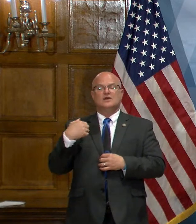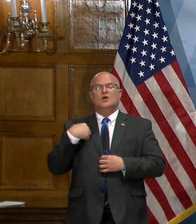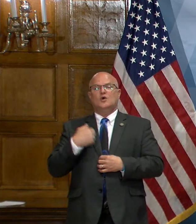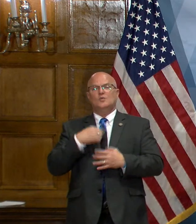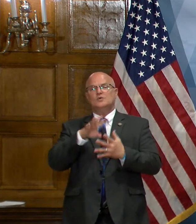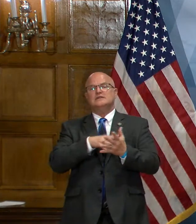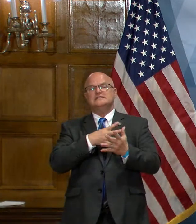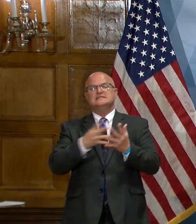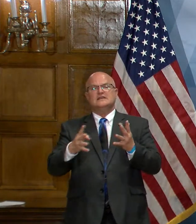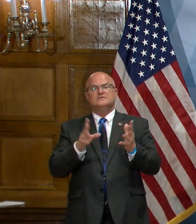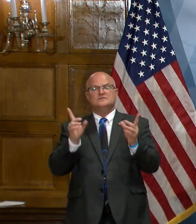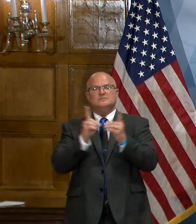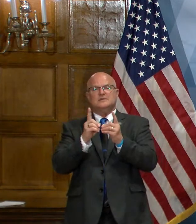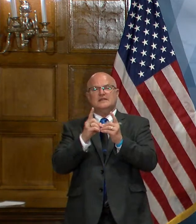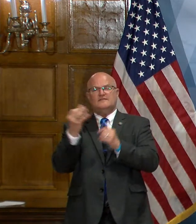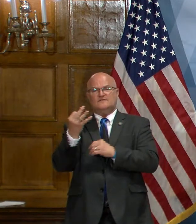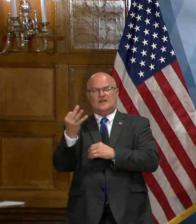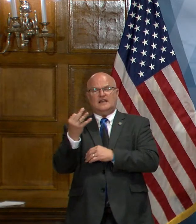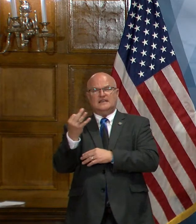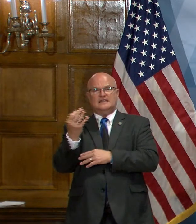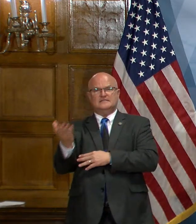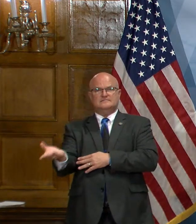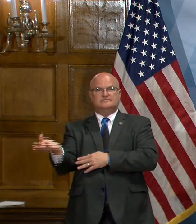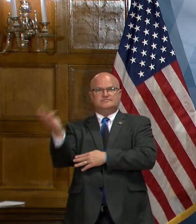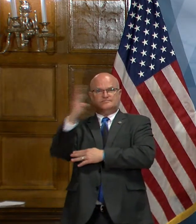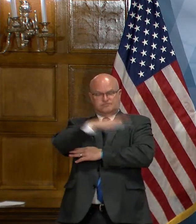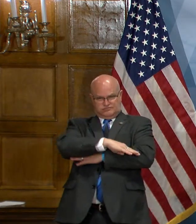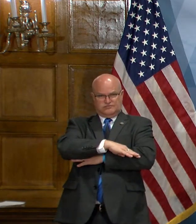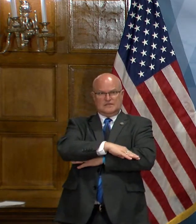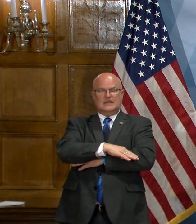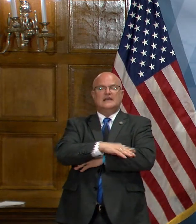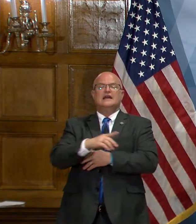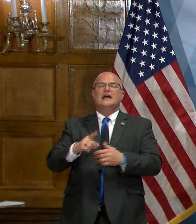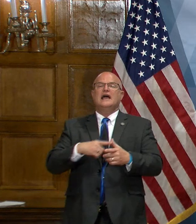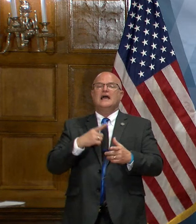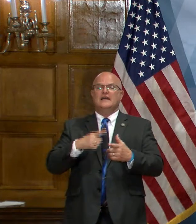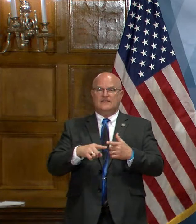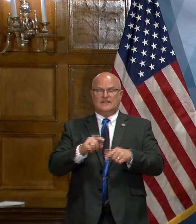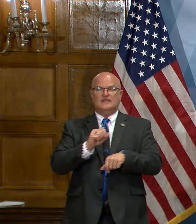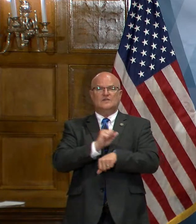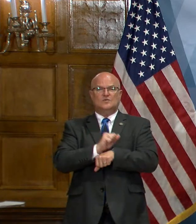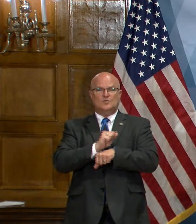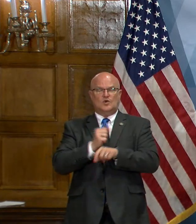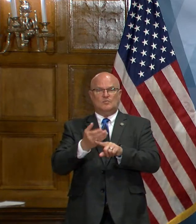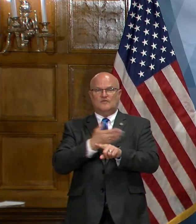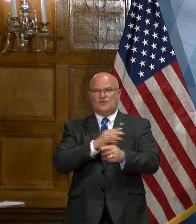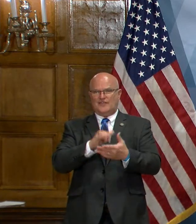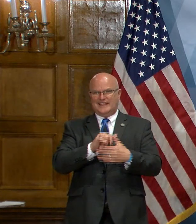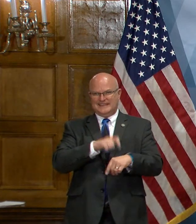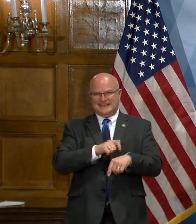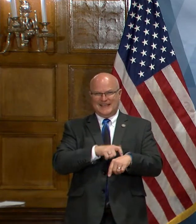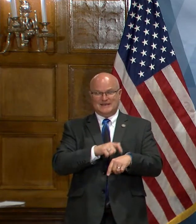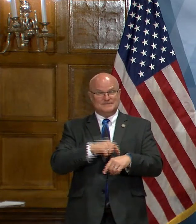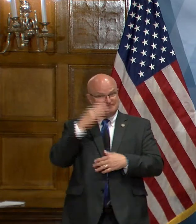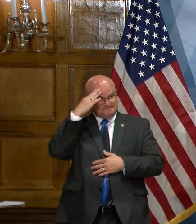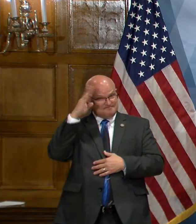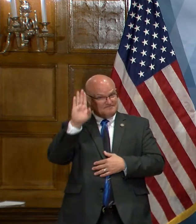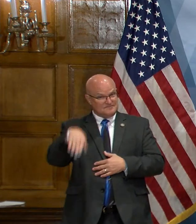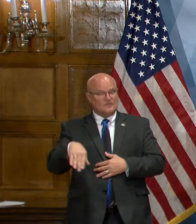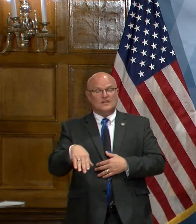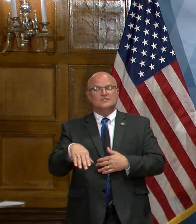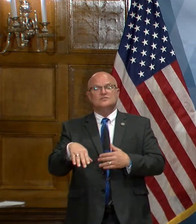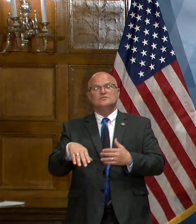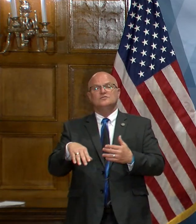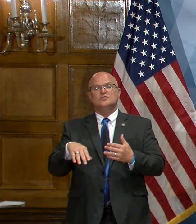We're scheduled to meet all day on Friday, and there will be some work group meetings before that time. As you may also know,